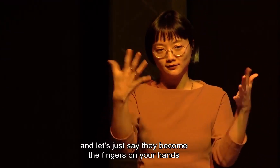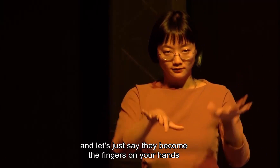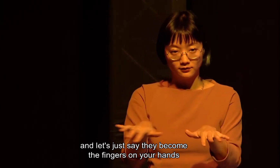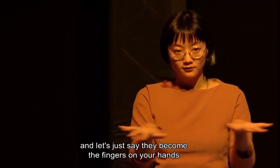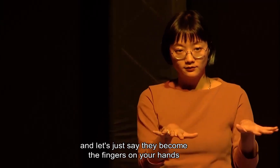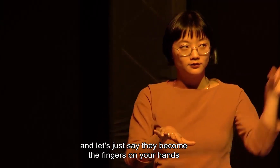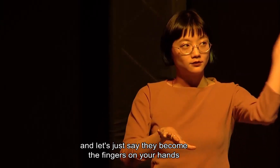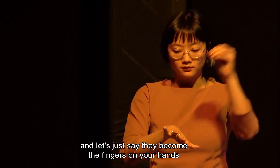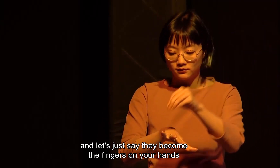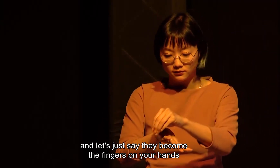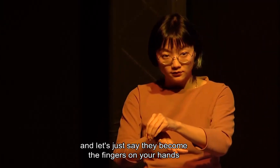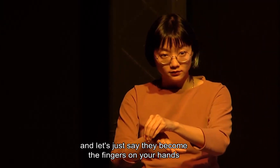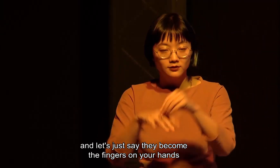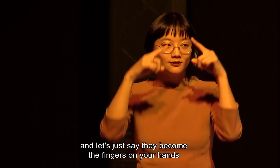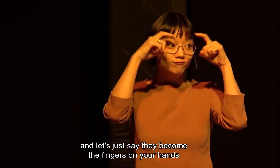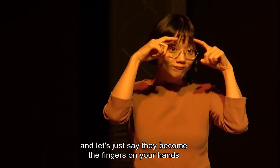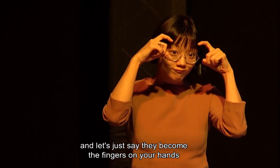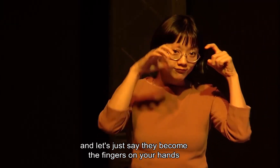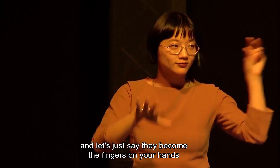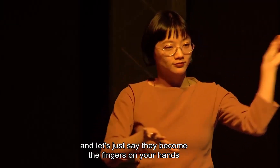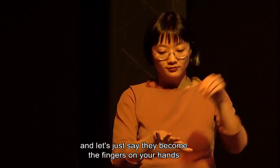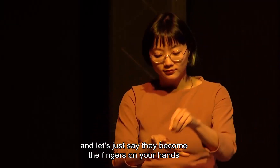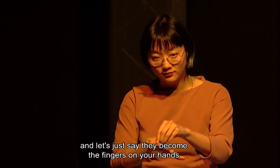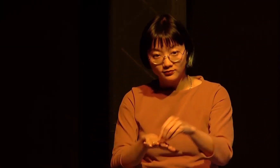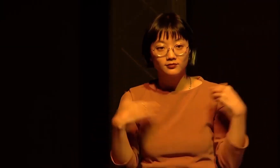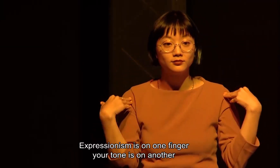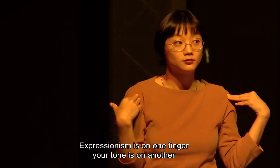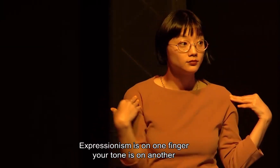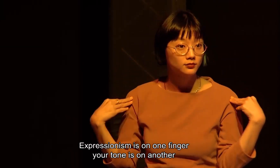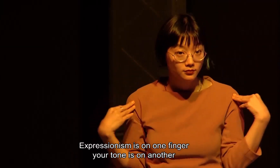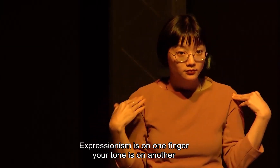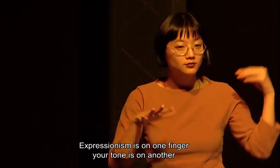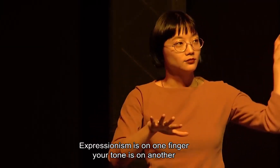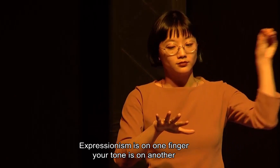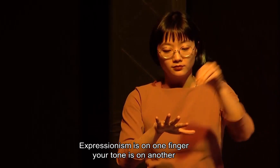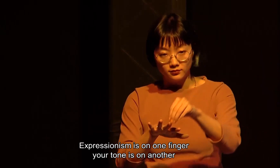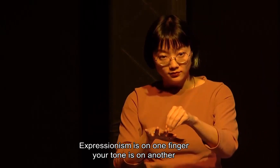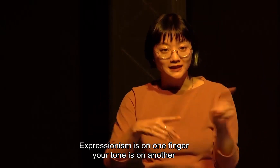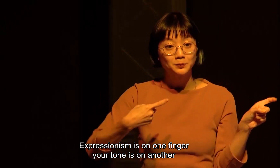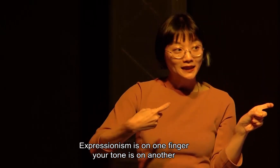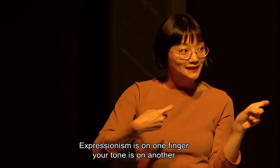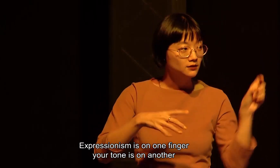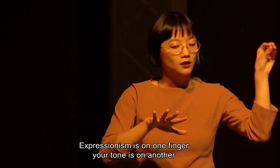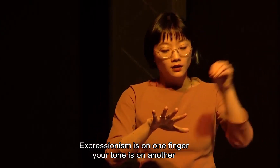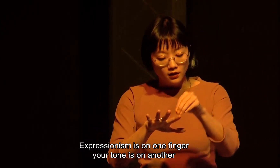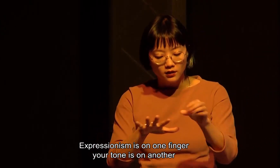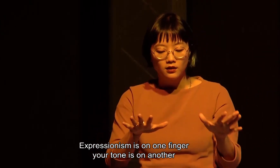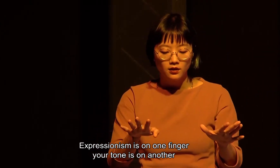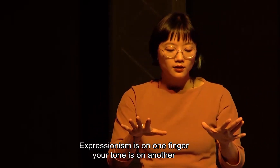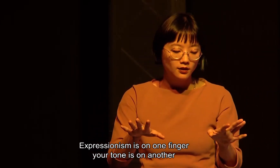and let's just say they become the fingers on your hands. Expressionism is on one finger, your tone is on another,